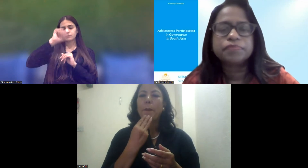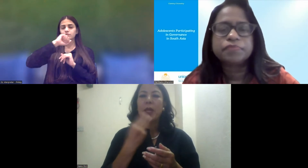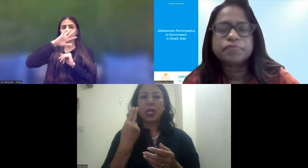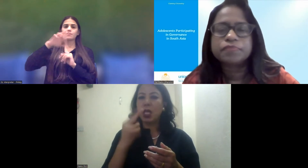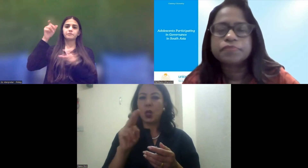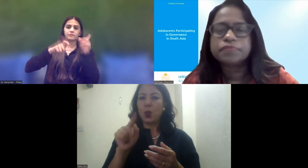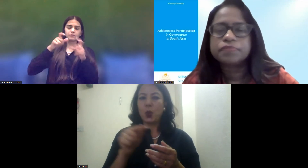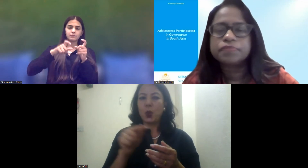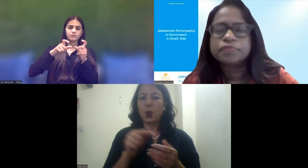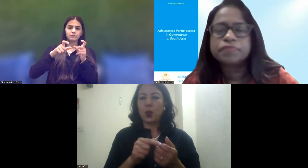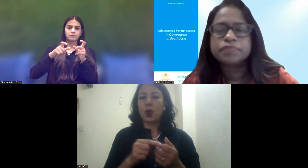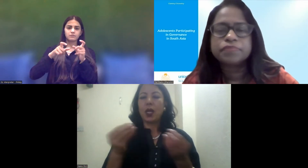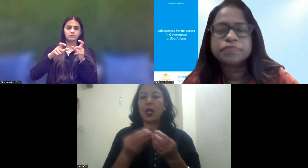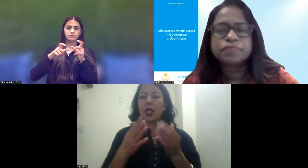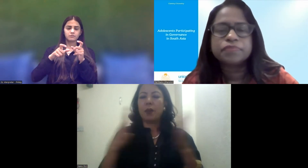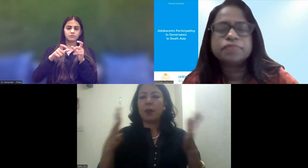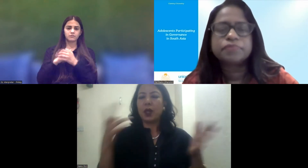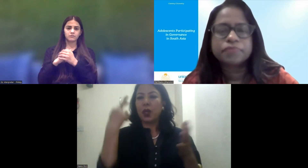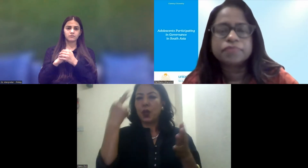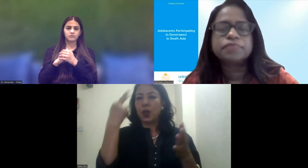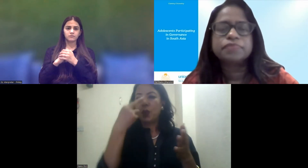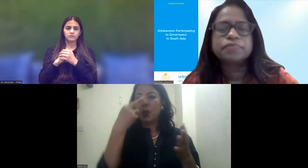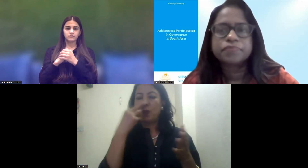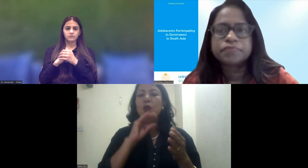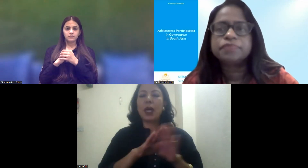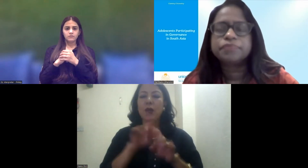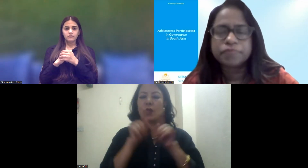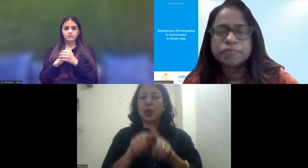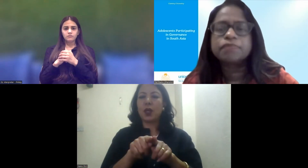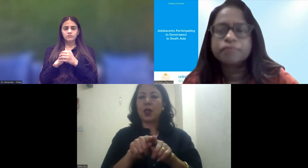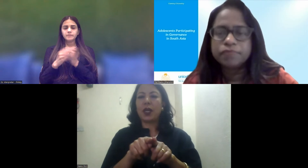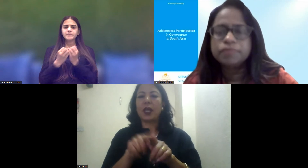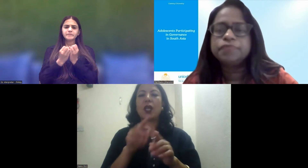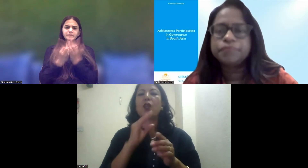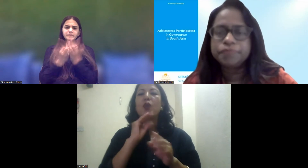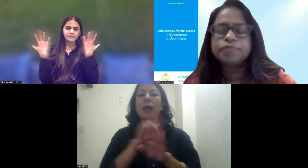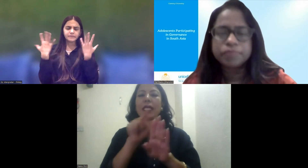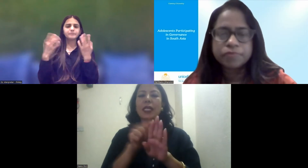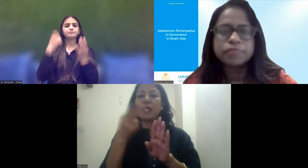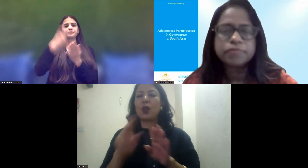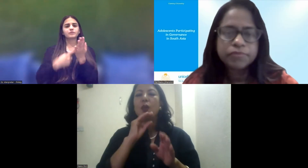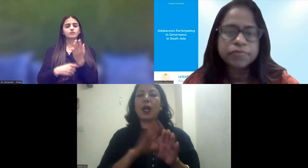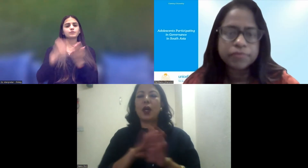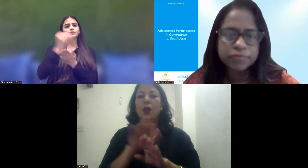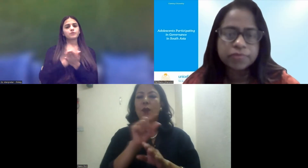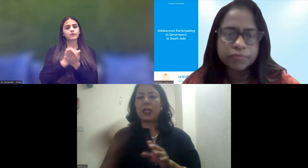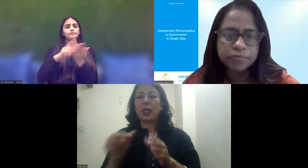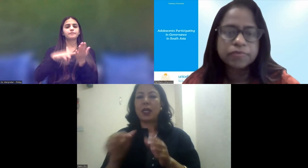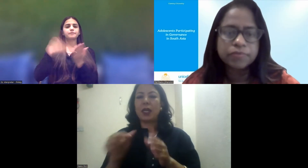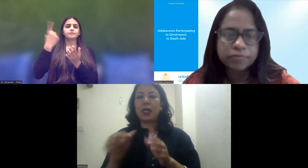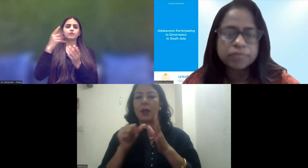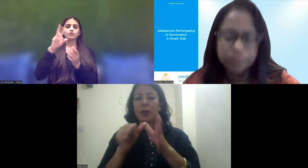but nevertheless, a lot of the adolescence programs are also based on the National Youth Policy